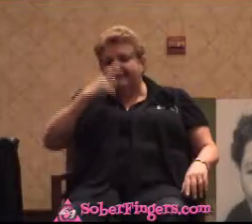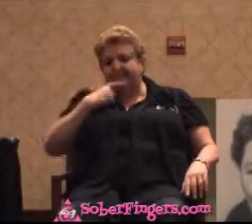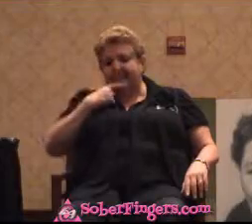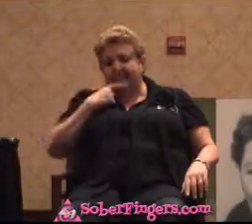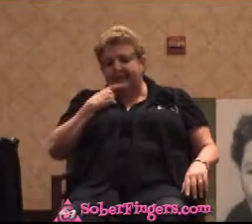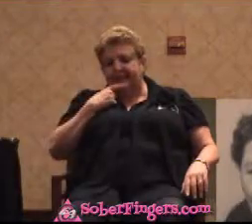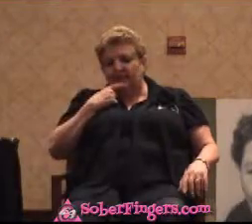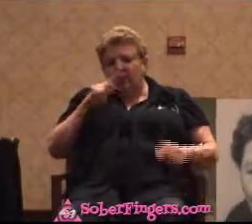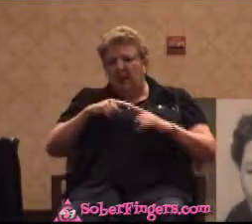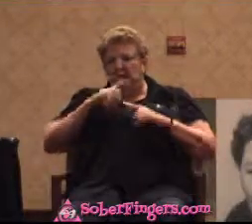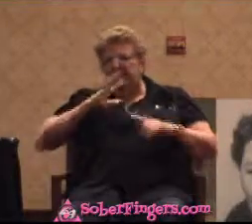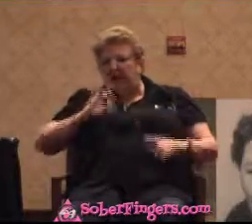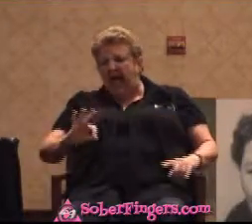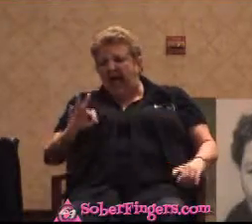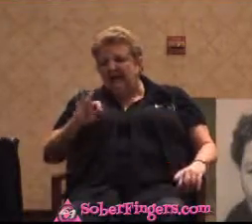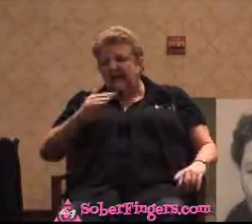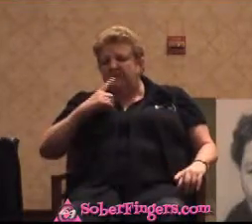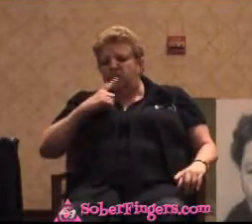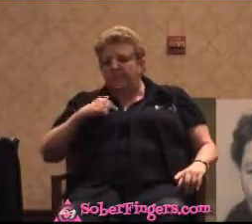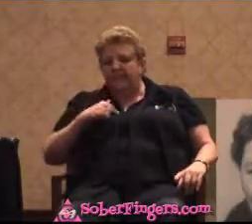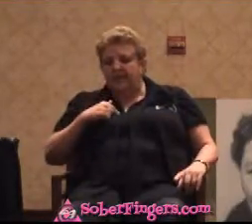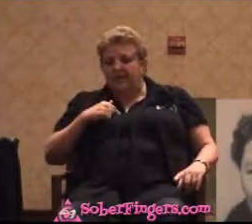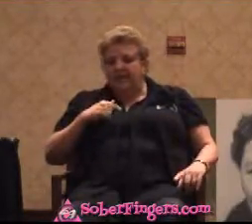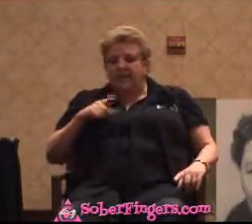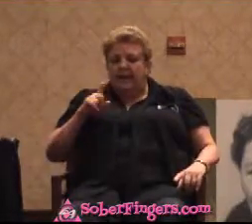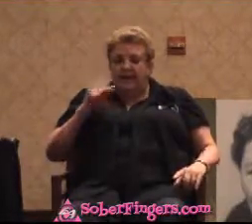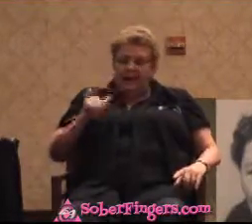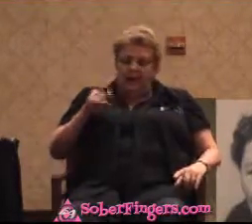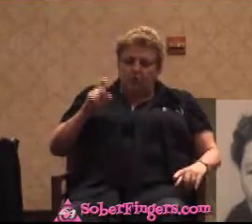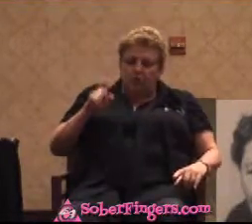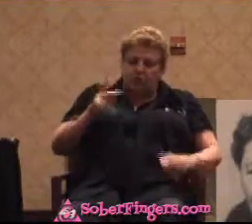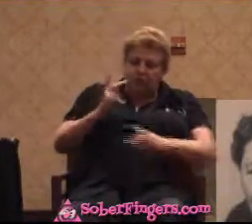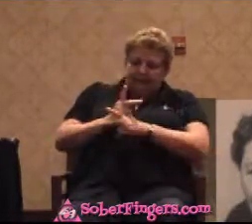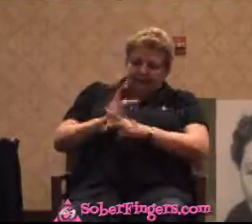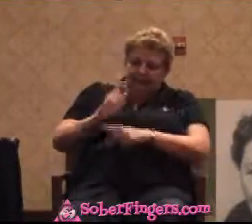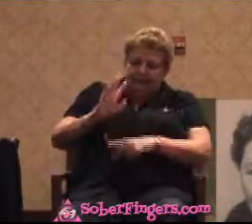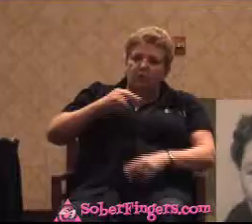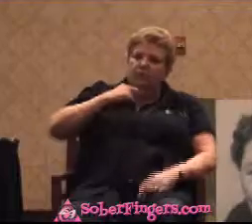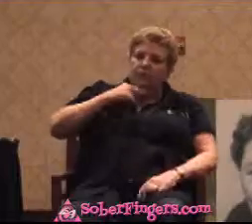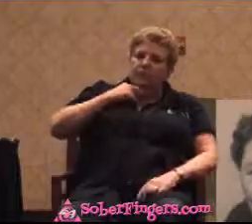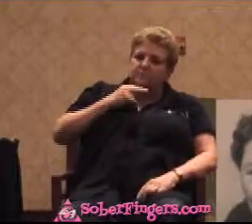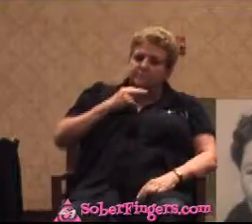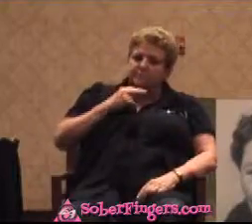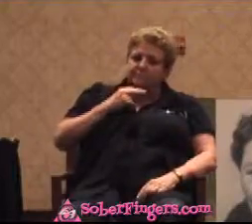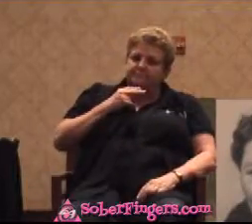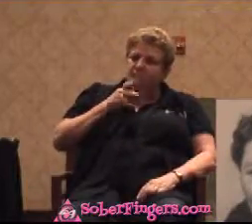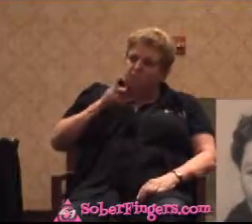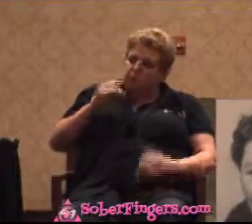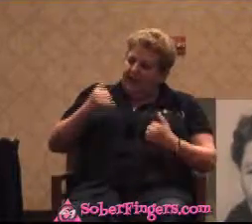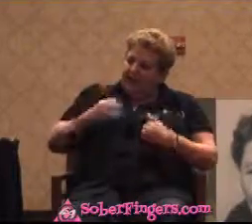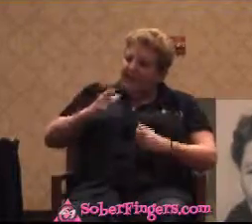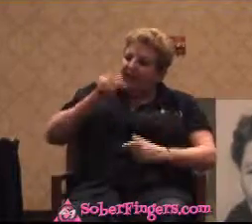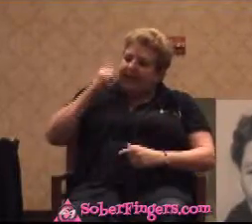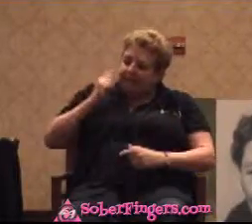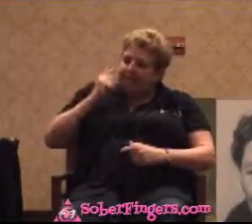was 9 and told me that I was to take care of my voice, that they had told me I had a gift and that I was to take care of my